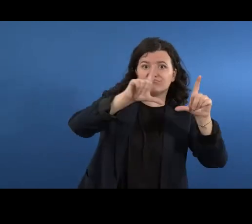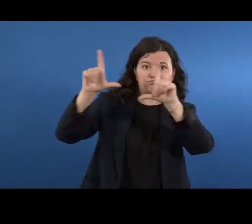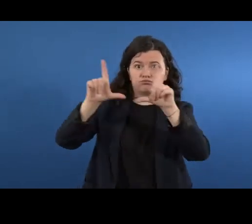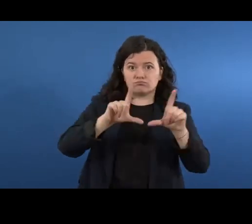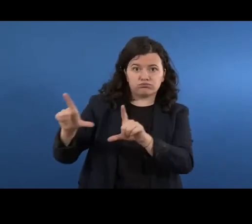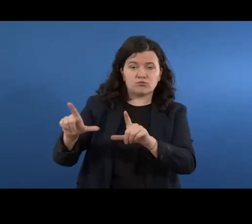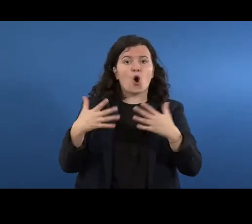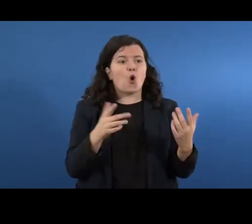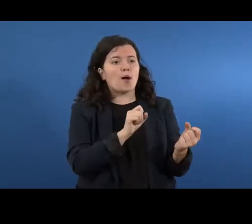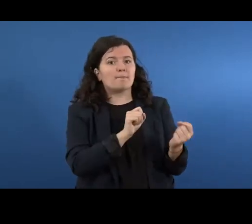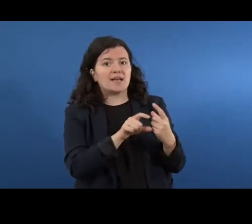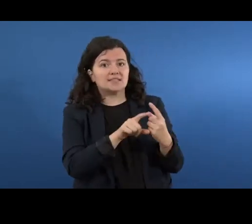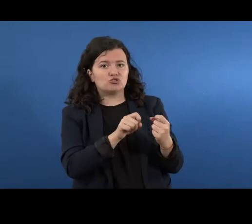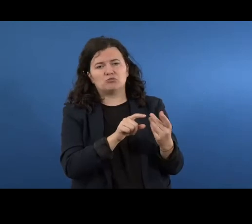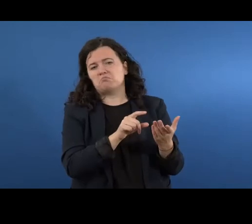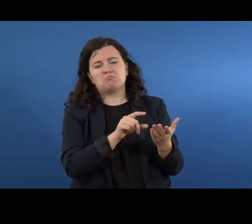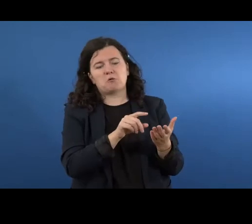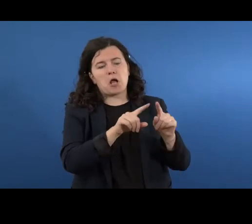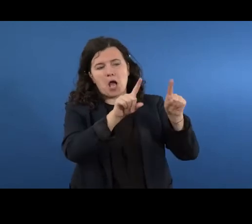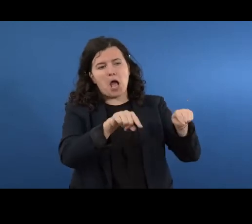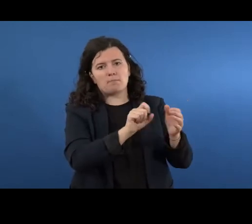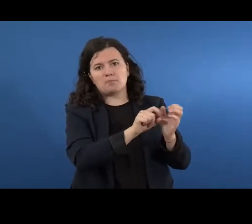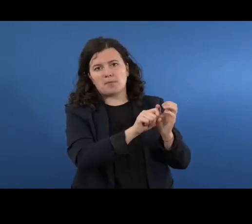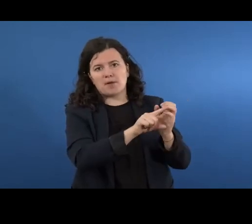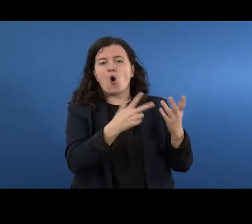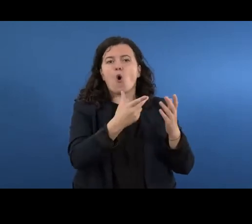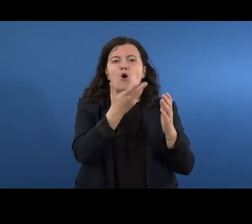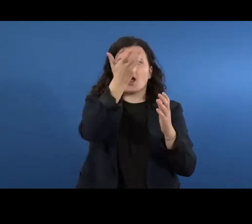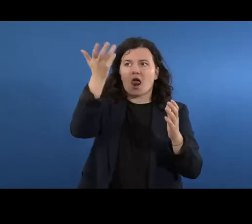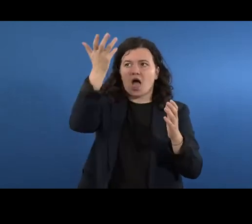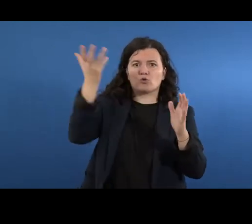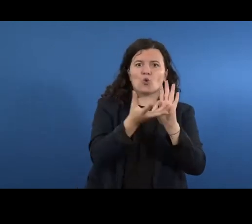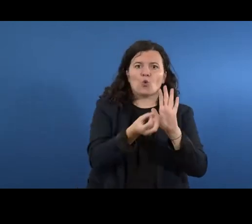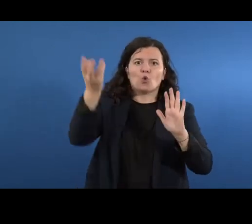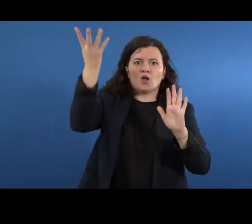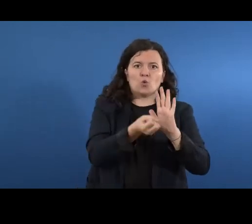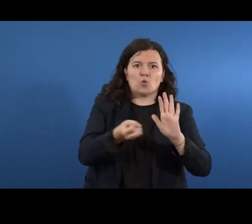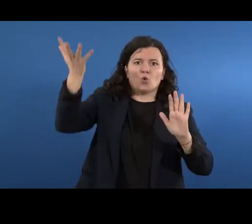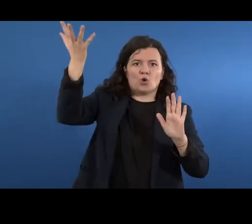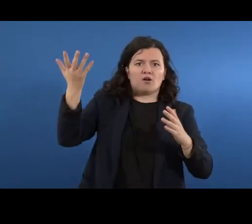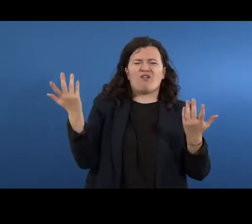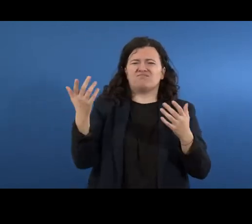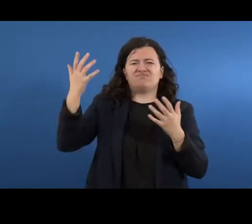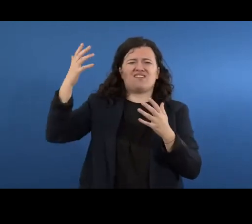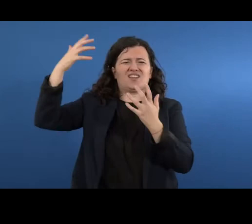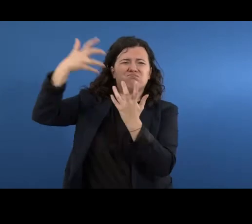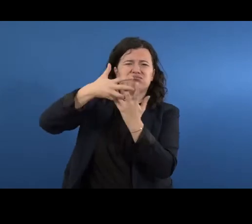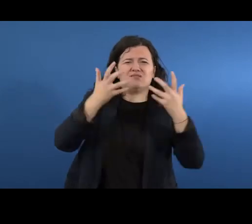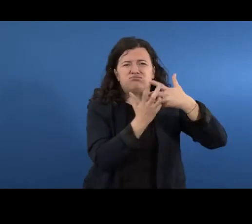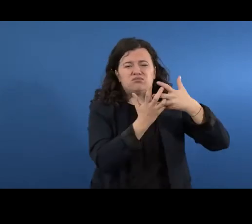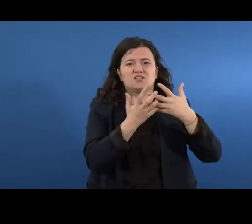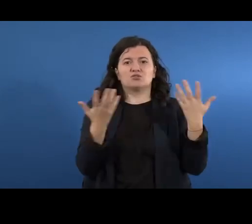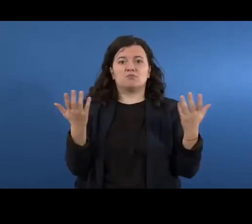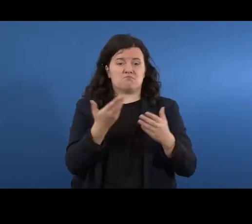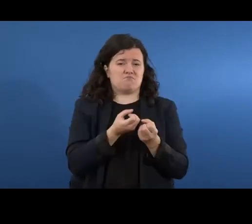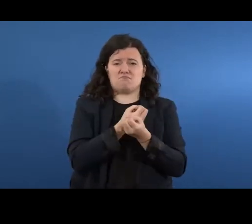apps, cloud storage or collaboration tools. They have become popular